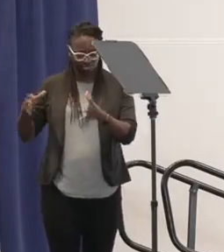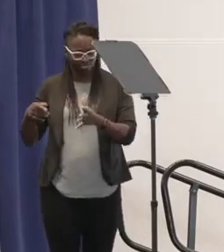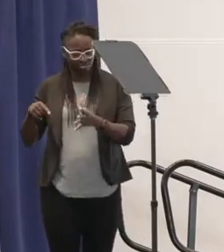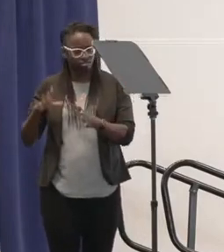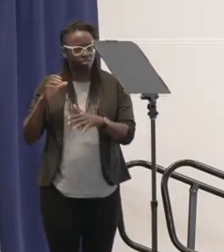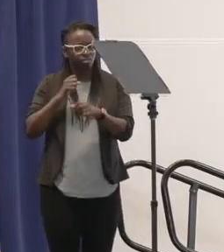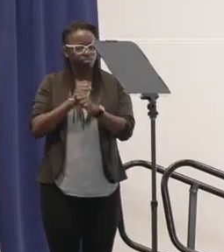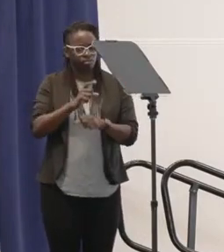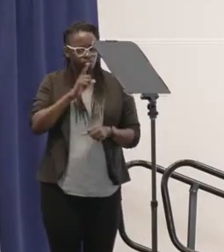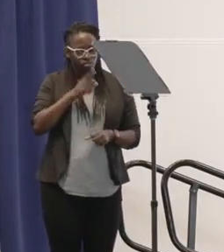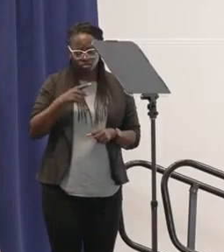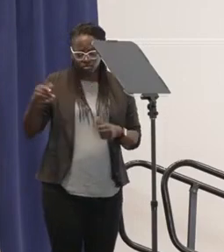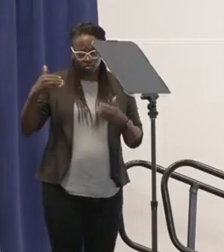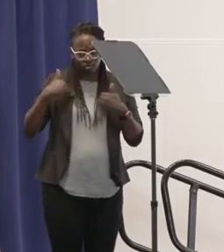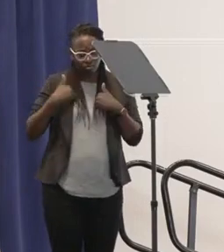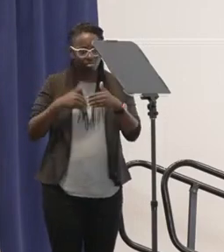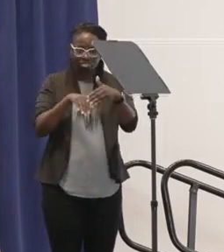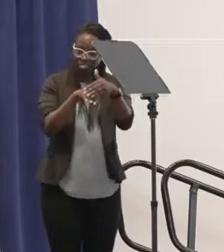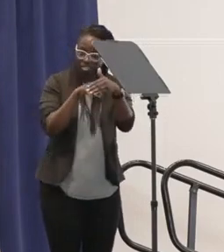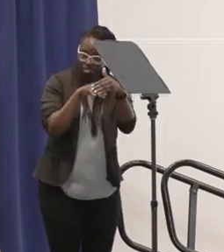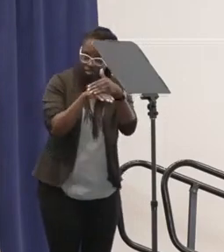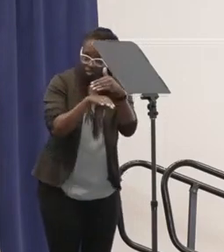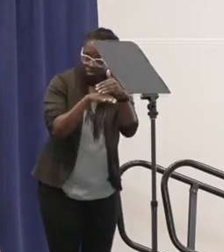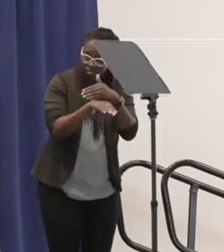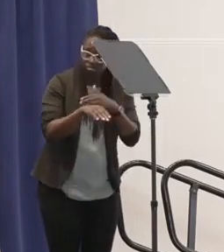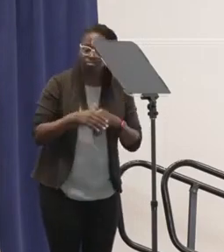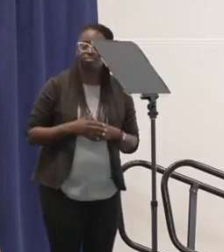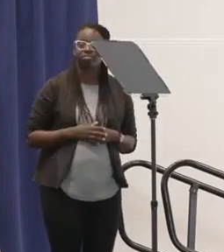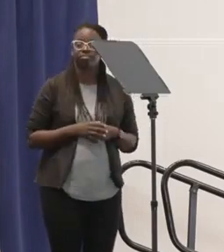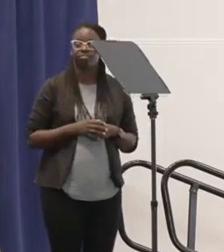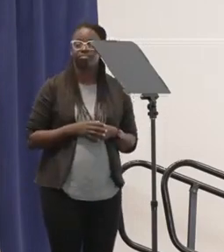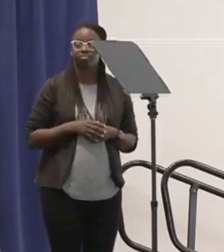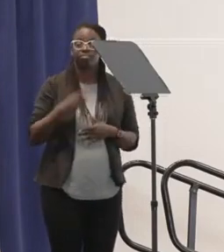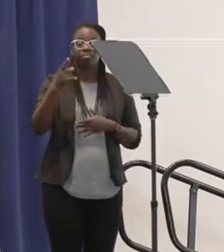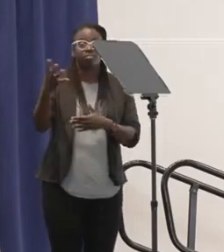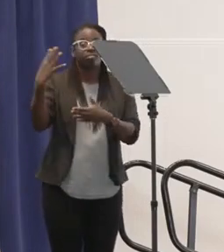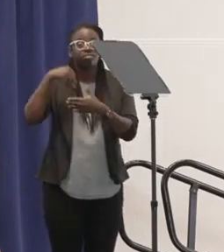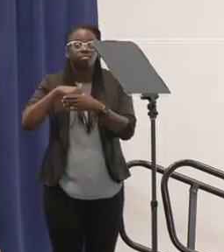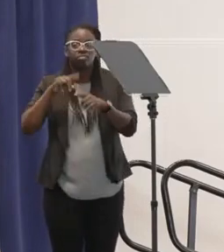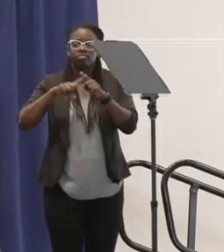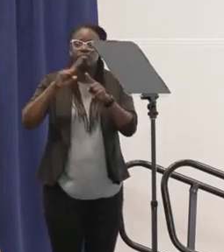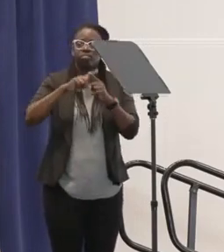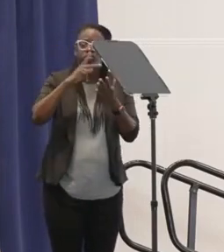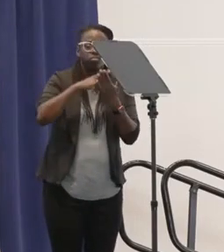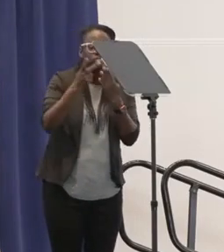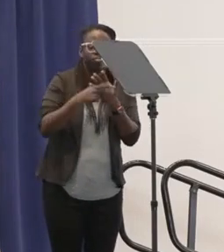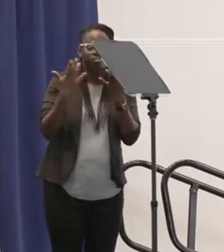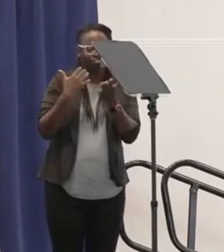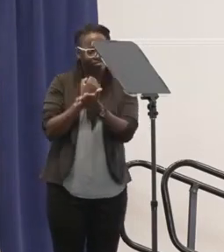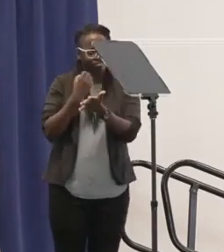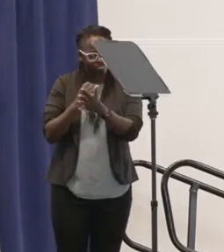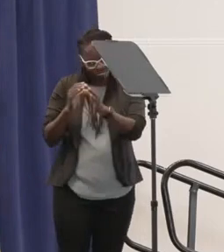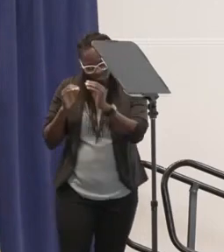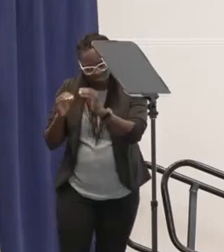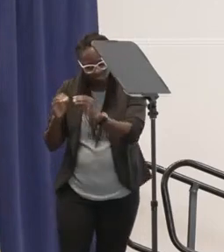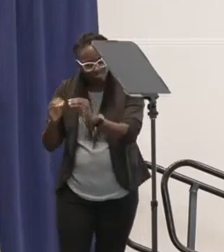participate in the programs that drive diversity, access, and most importantly, educate them about the wide variety of